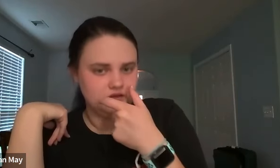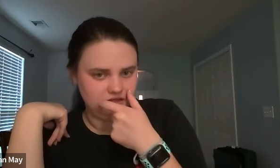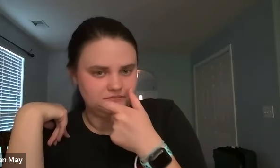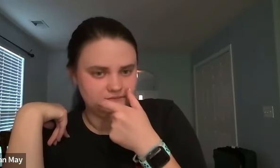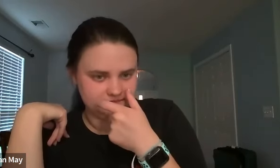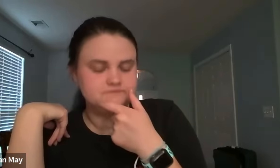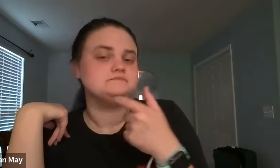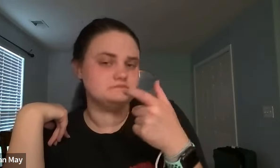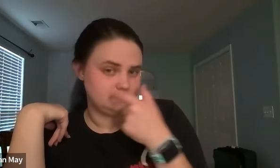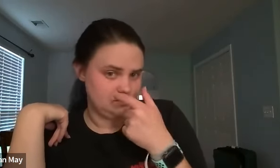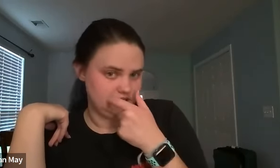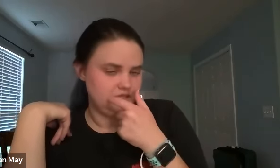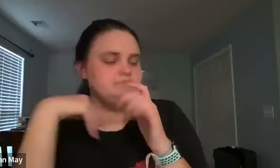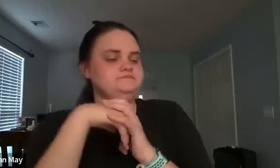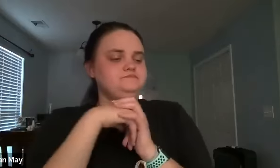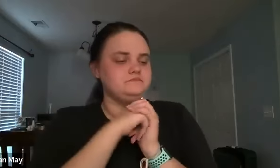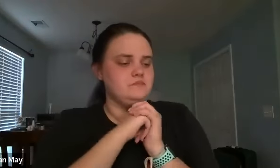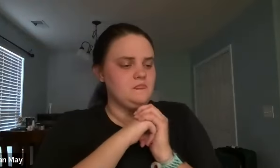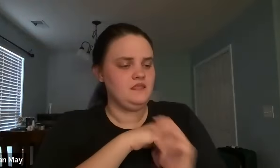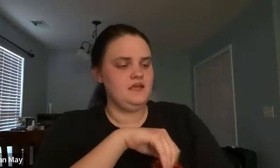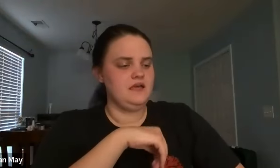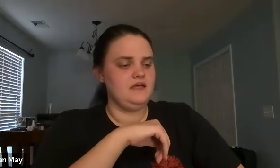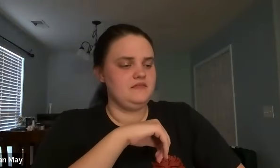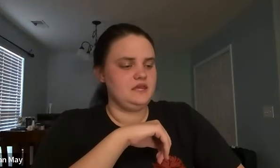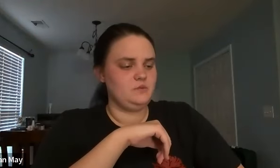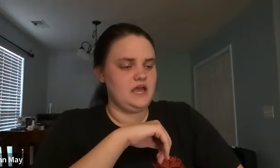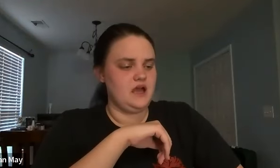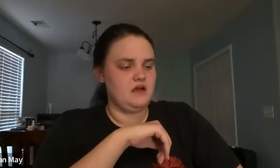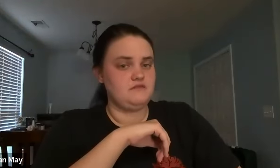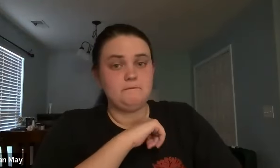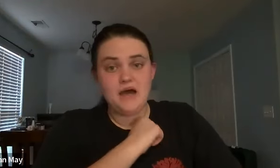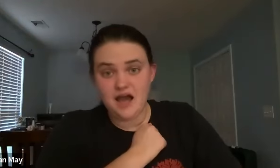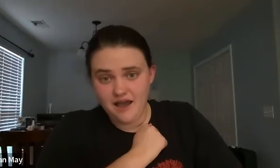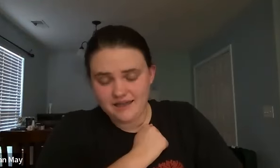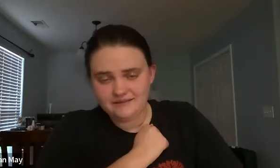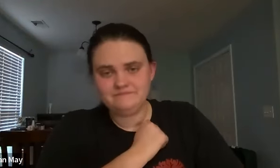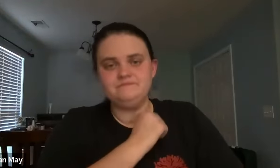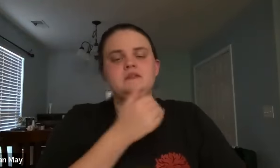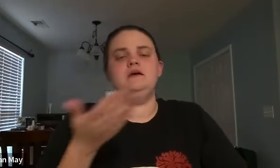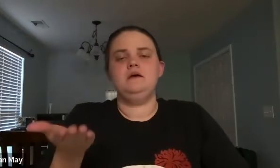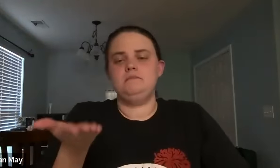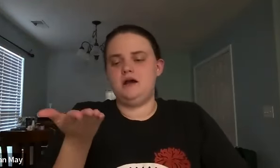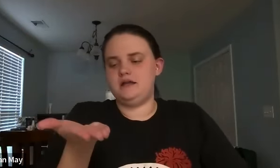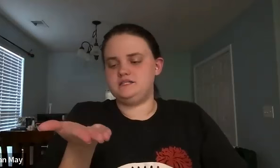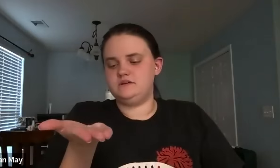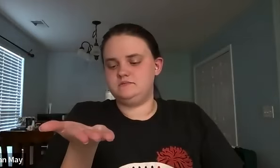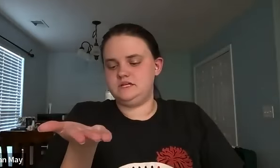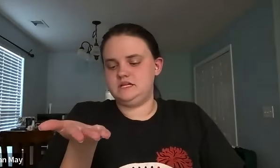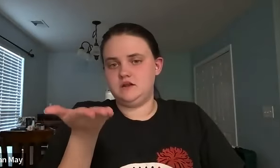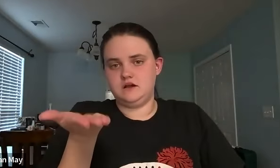cookie, cookie. Then we have pie. Pie is going to be